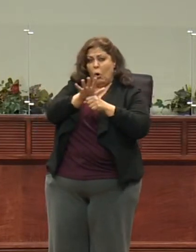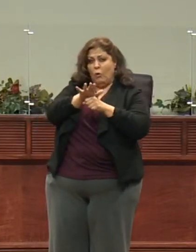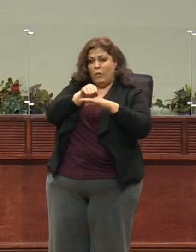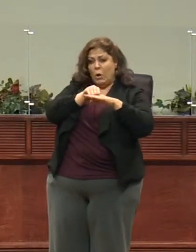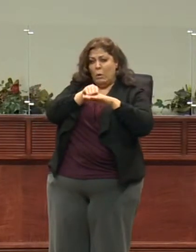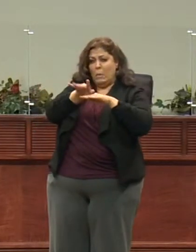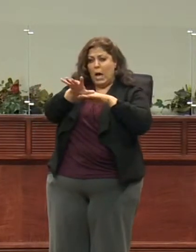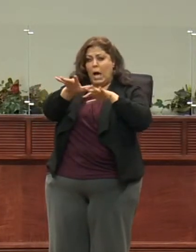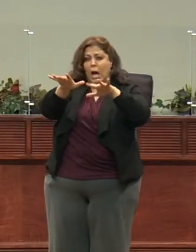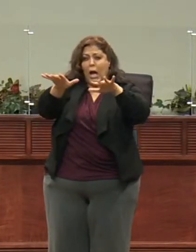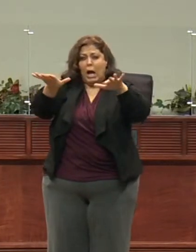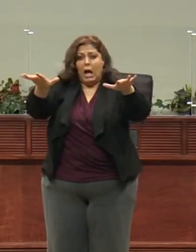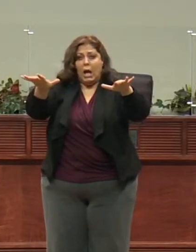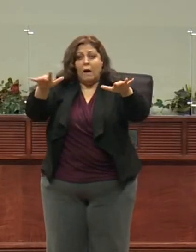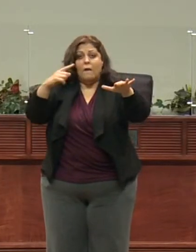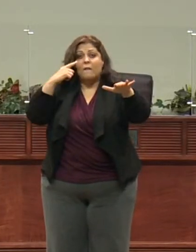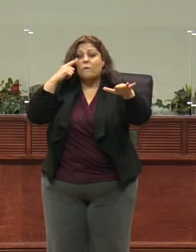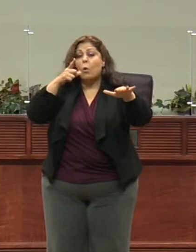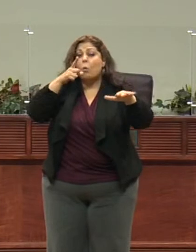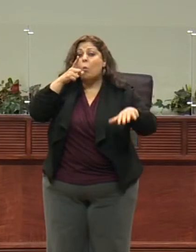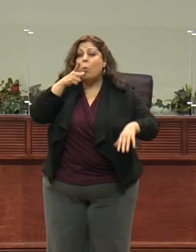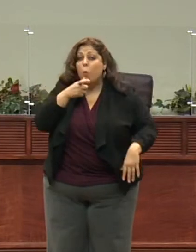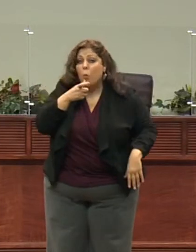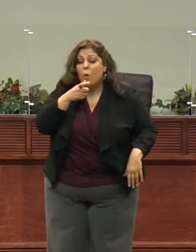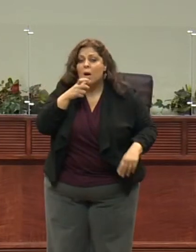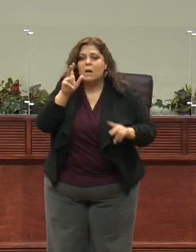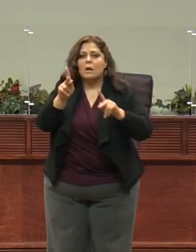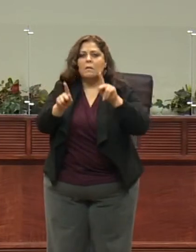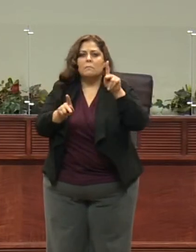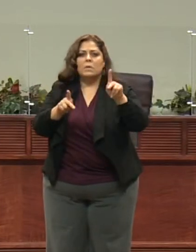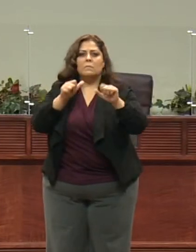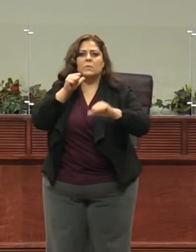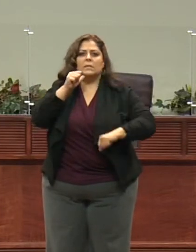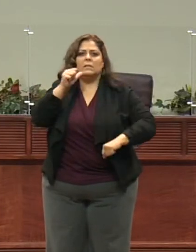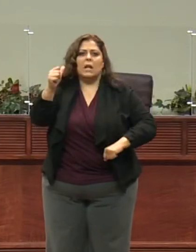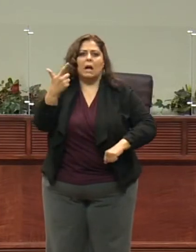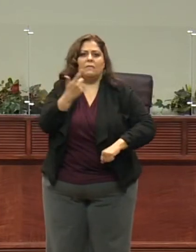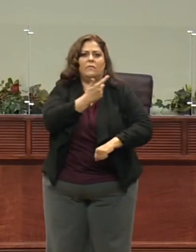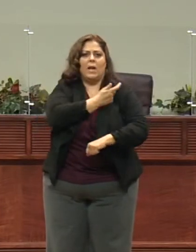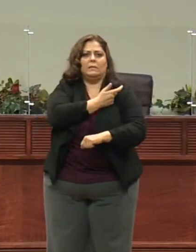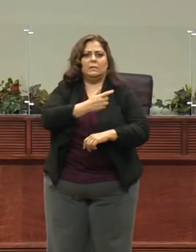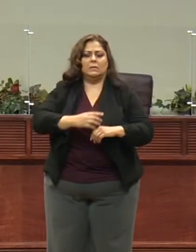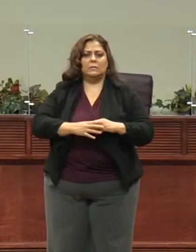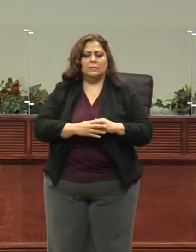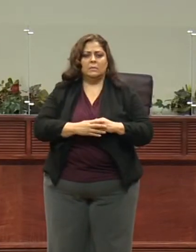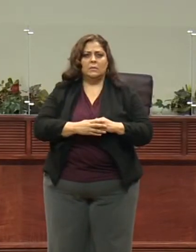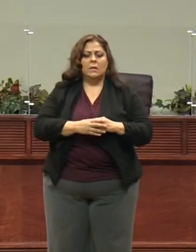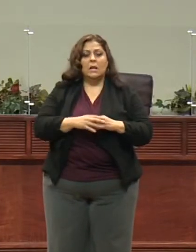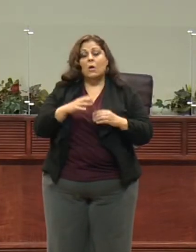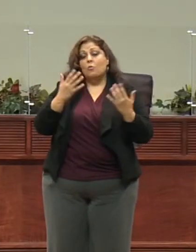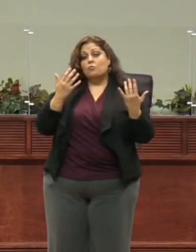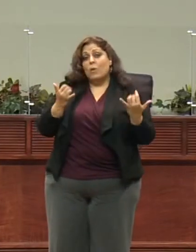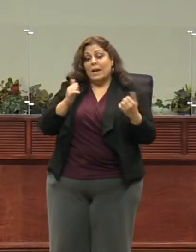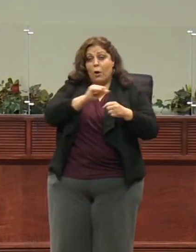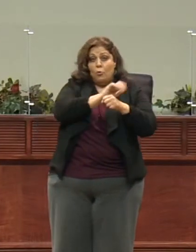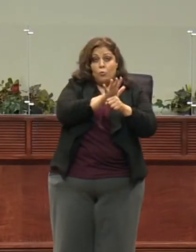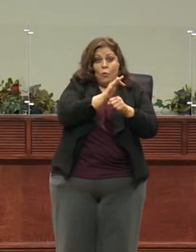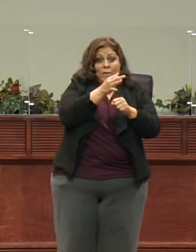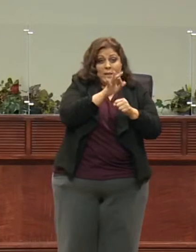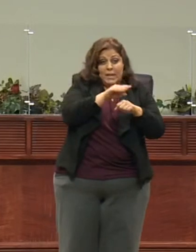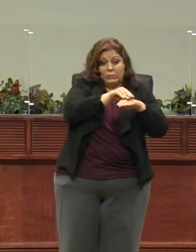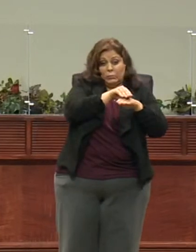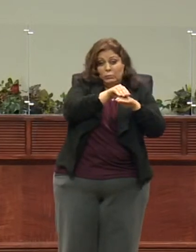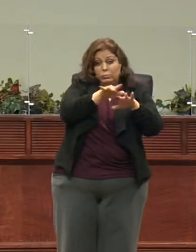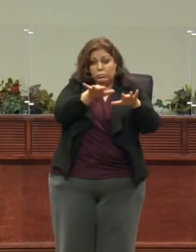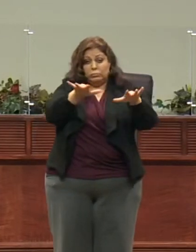unvaccinated. Over 90% of patients that are in the hospital right now with COVID-19